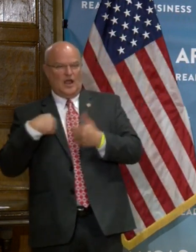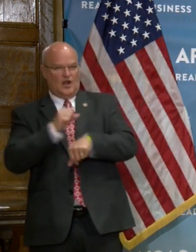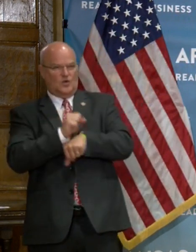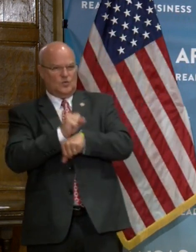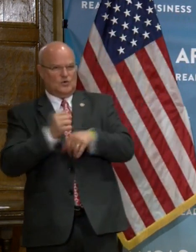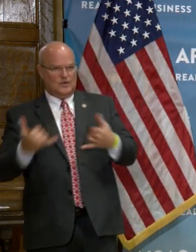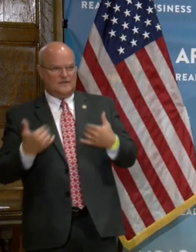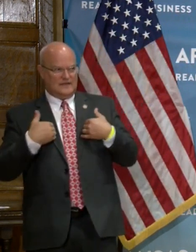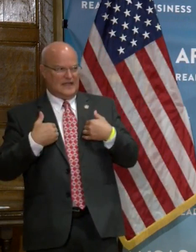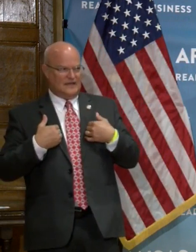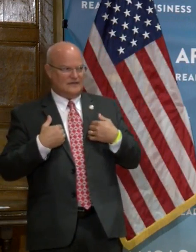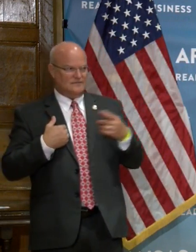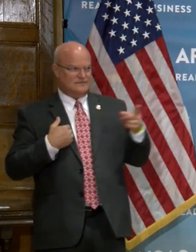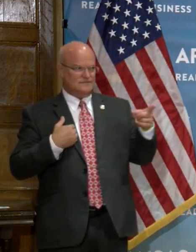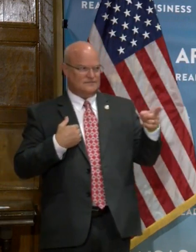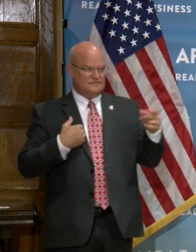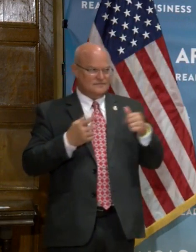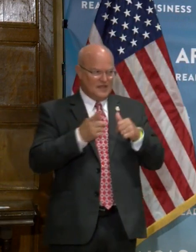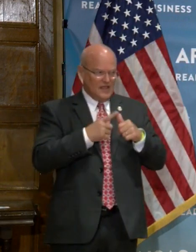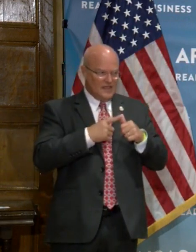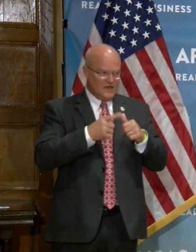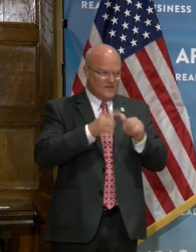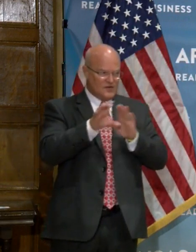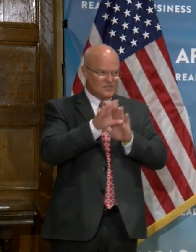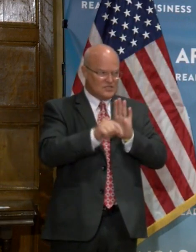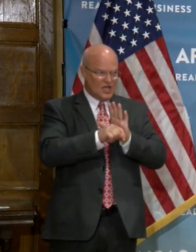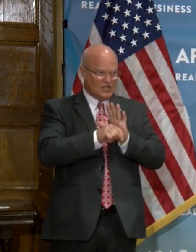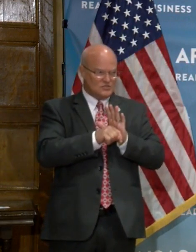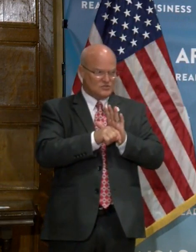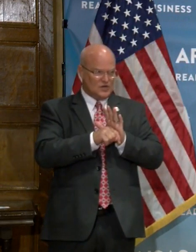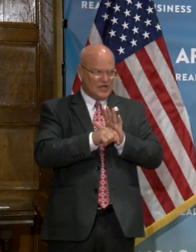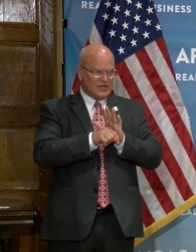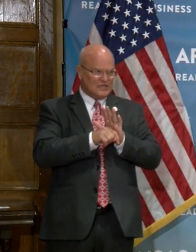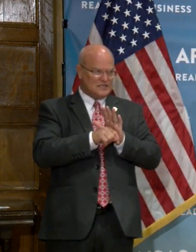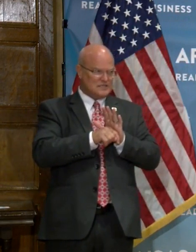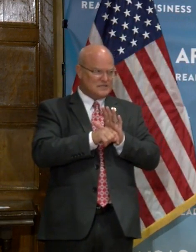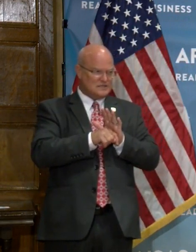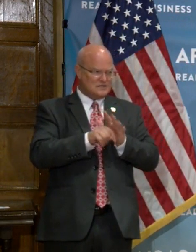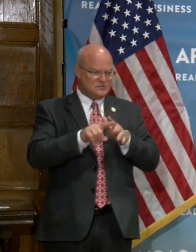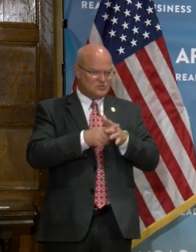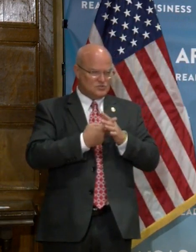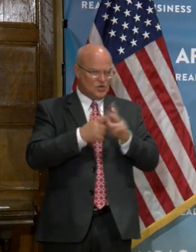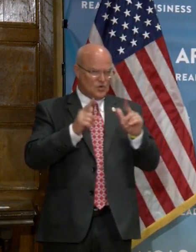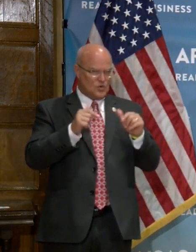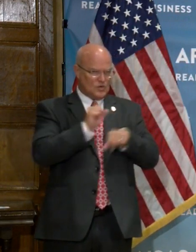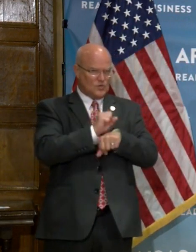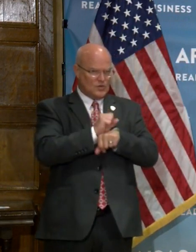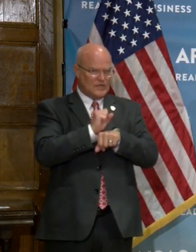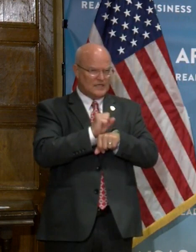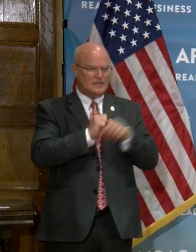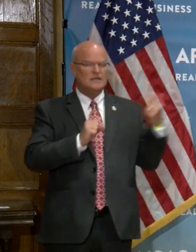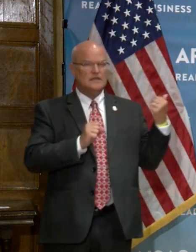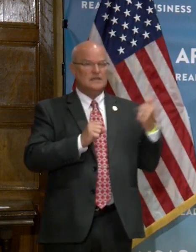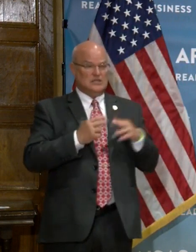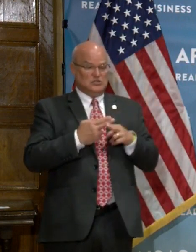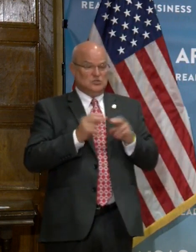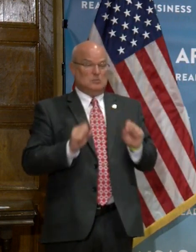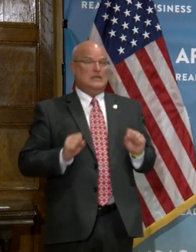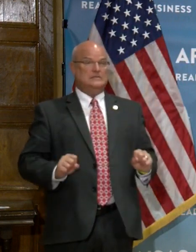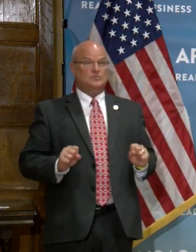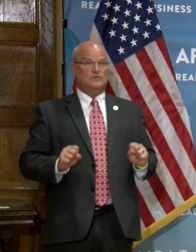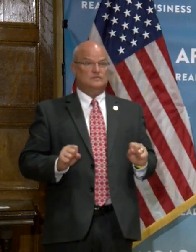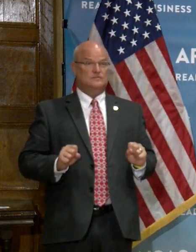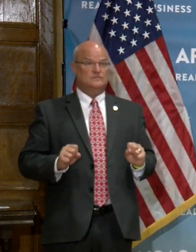workforce. So that first contract, how soon are they going to be able to start working? They're supposed to start as soon as